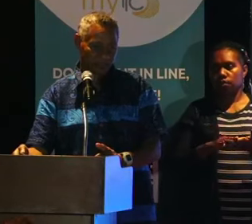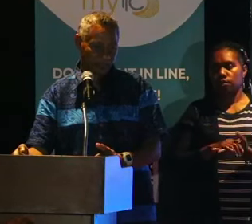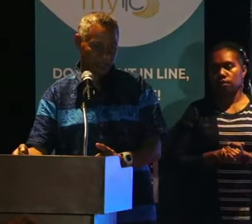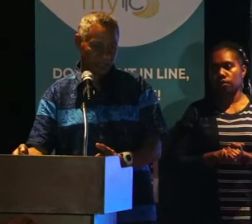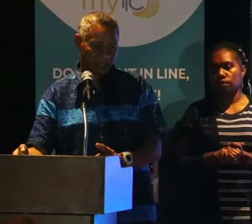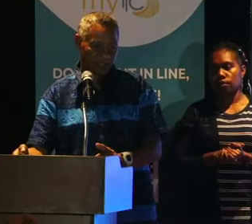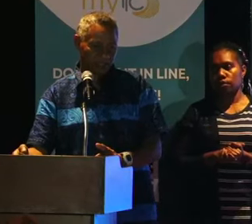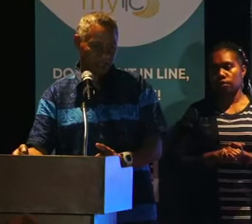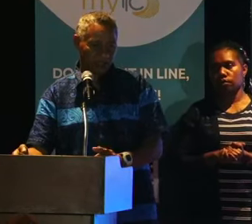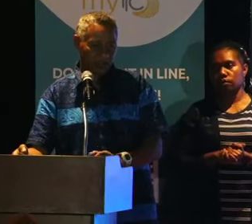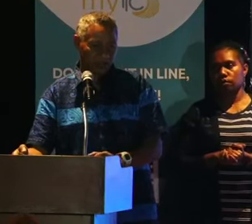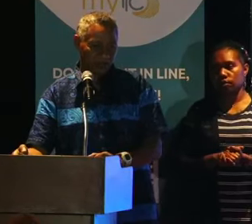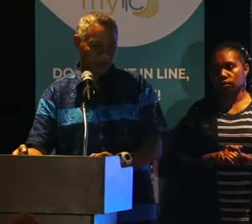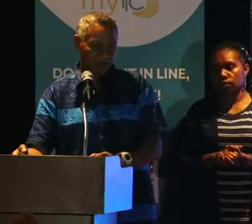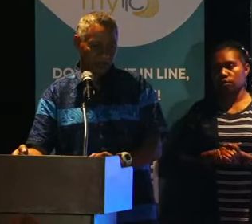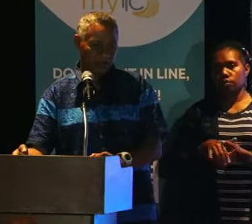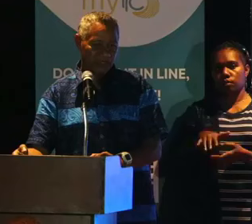process.